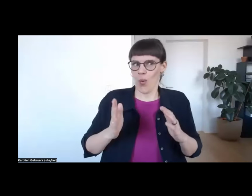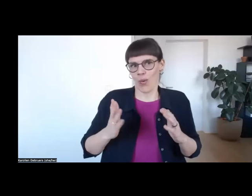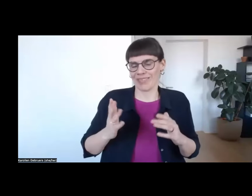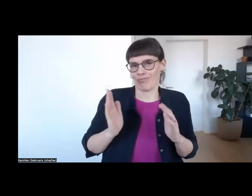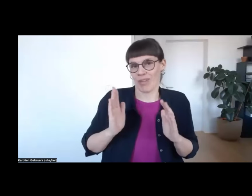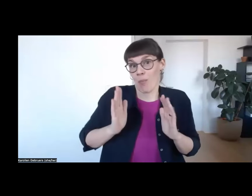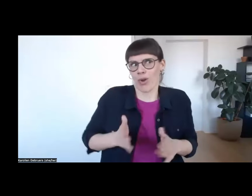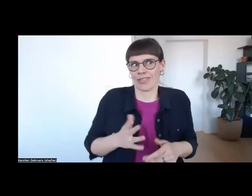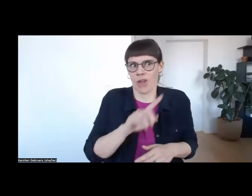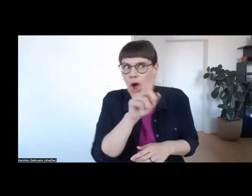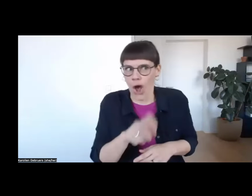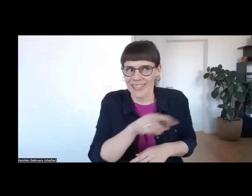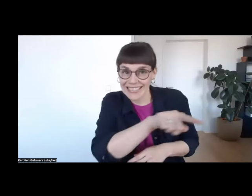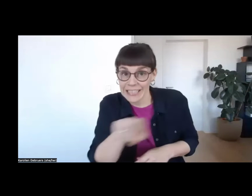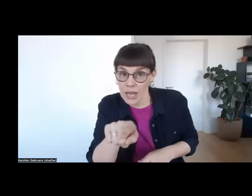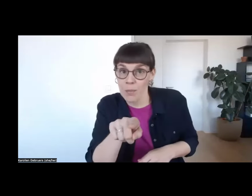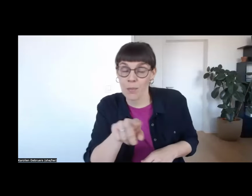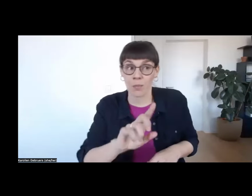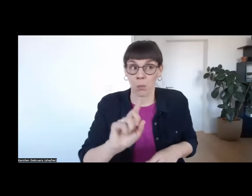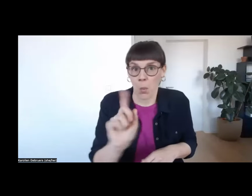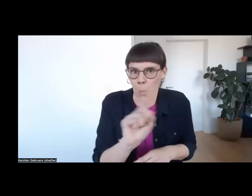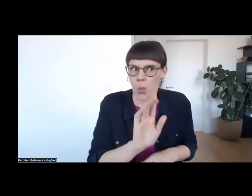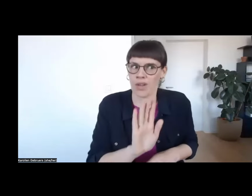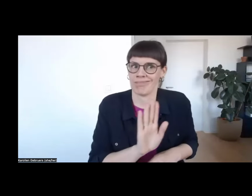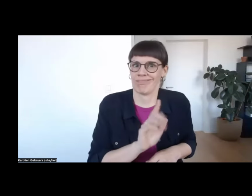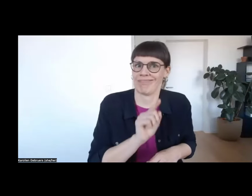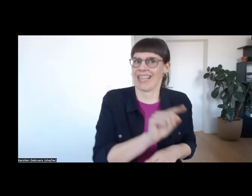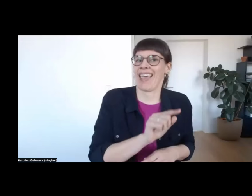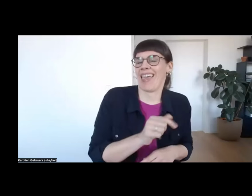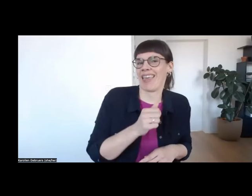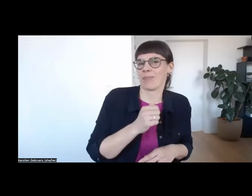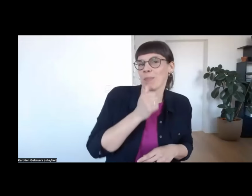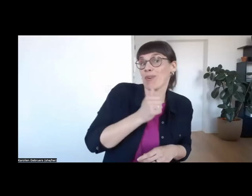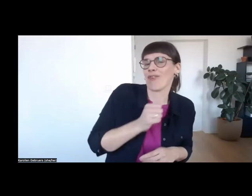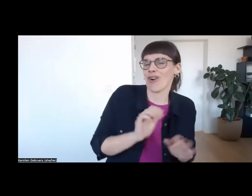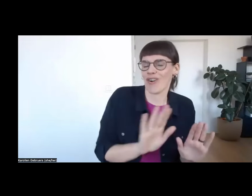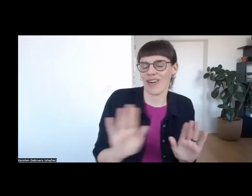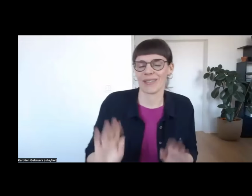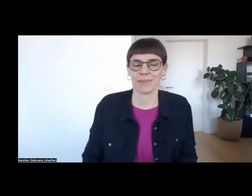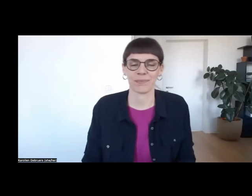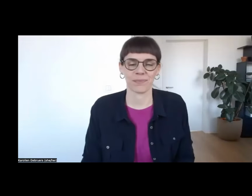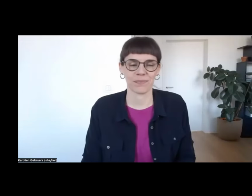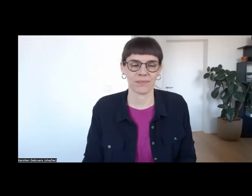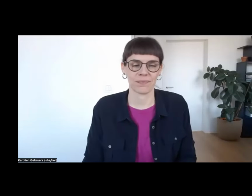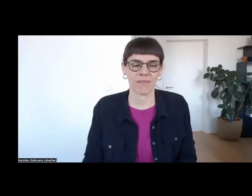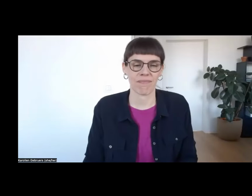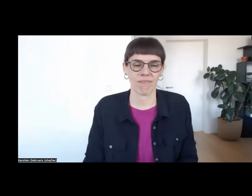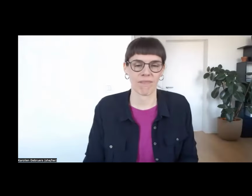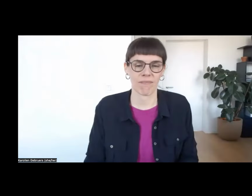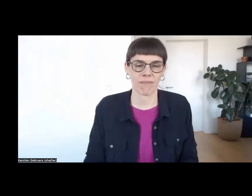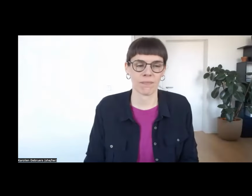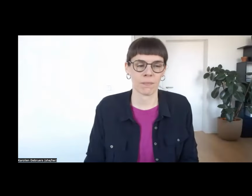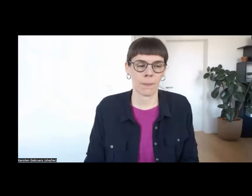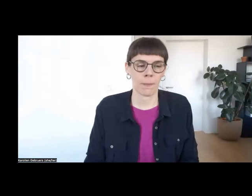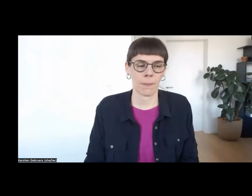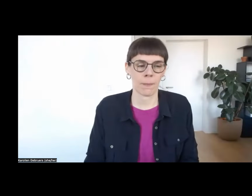possibly are not binary. And I want to ask them whether they self-identify with the category that they've been